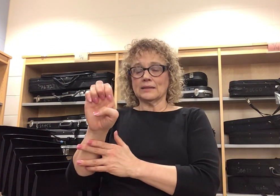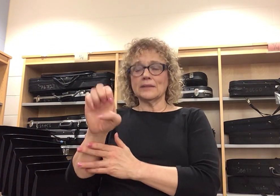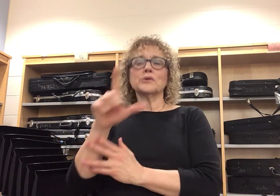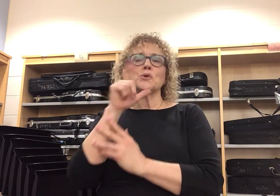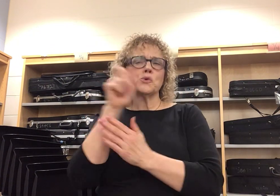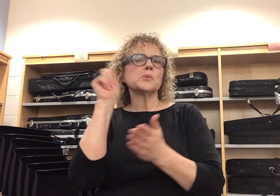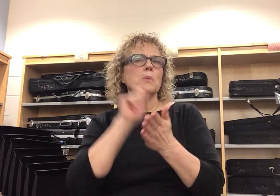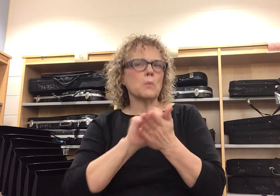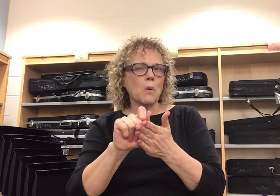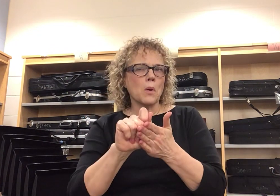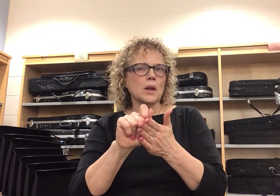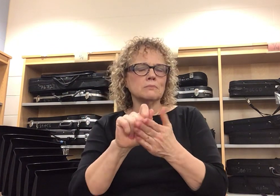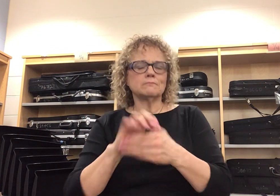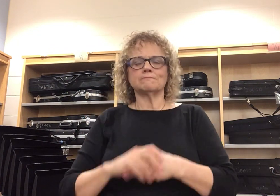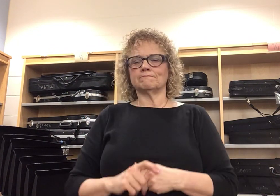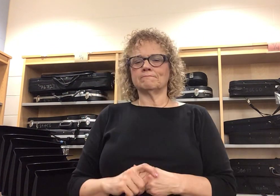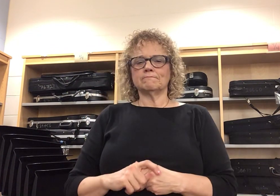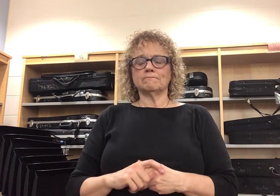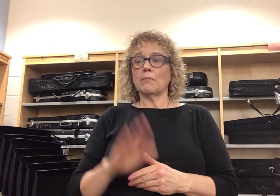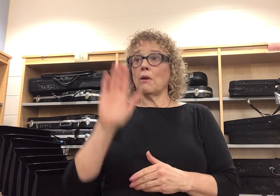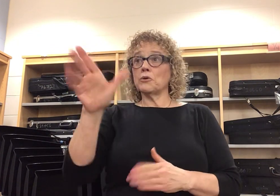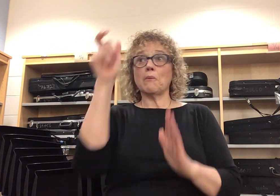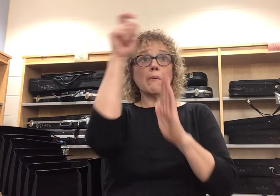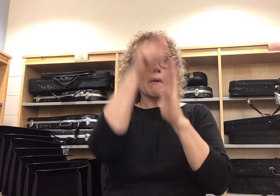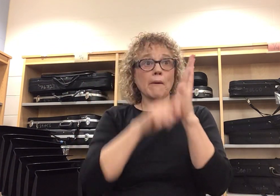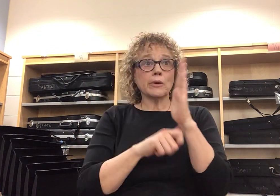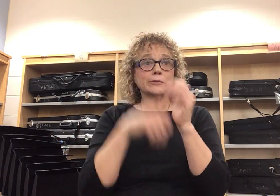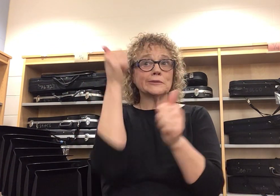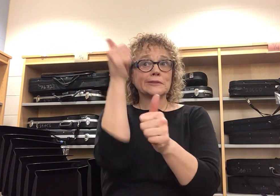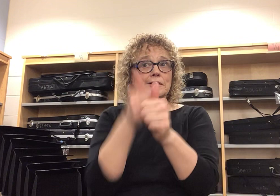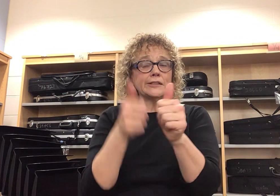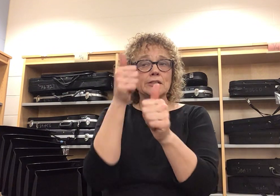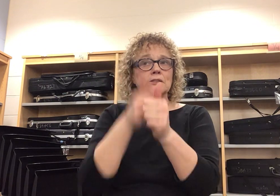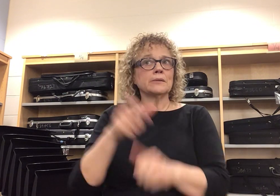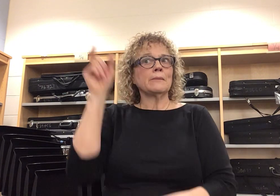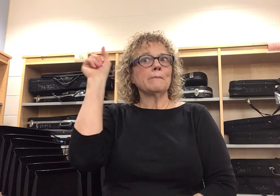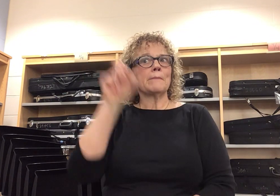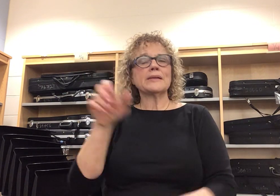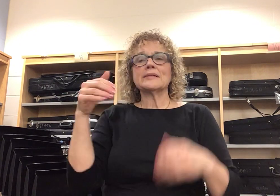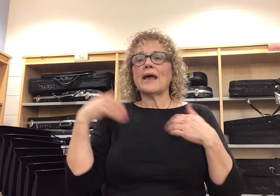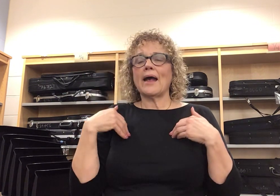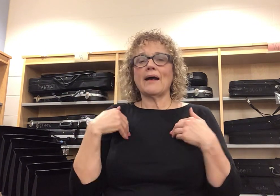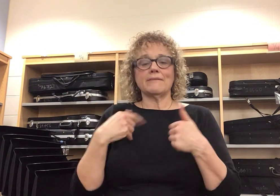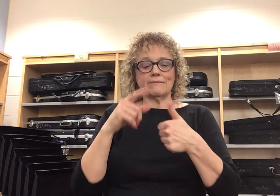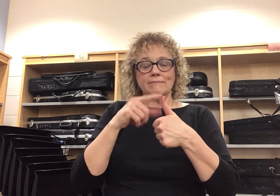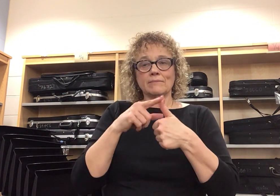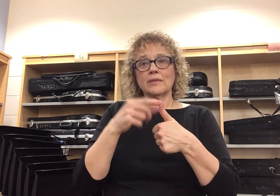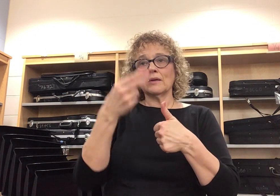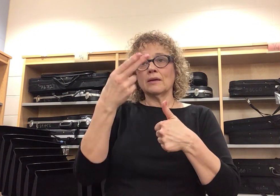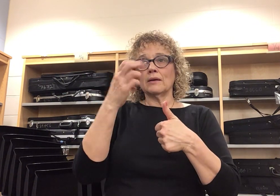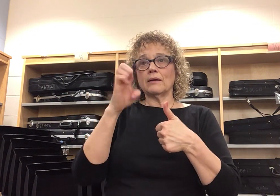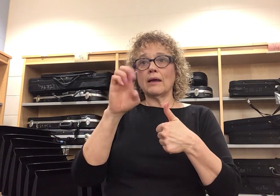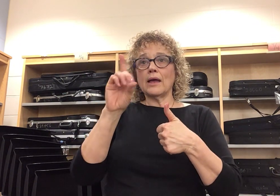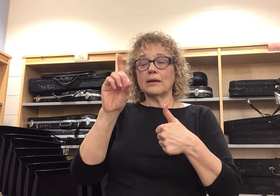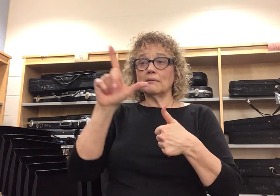byline. Each of your articles for your newspaper must have a headline and a byline. Who wrote